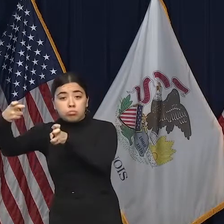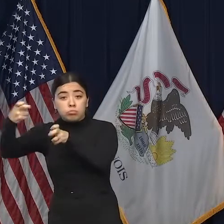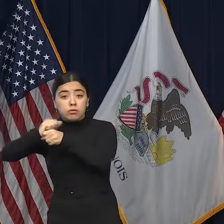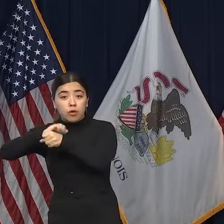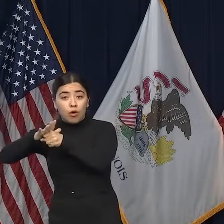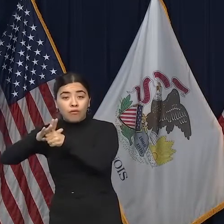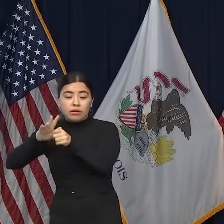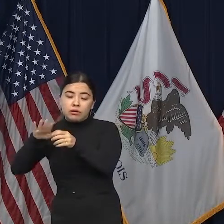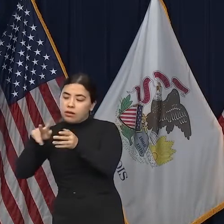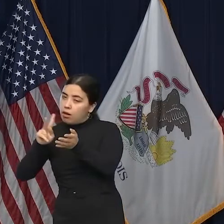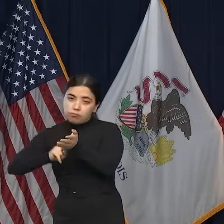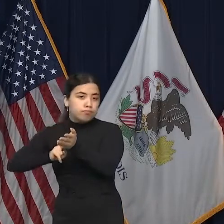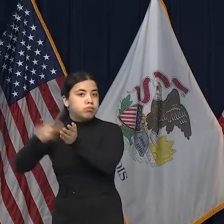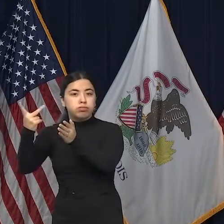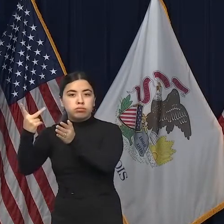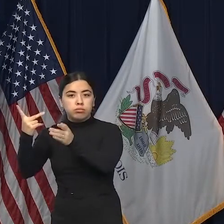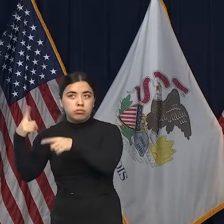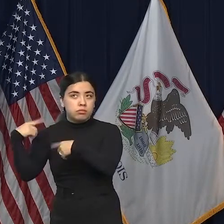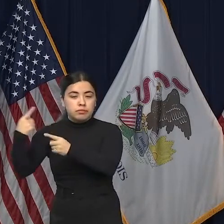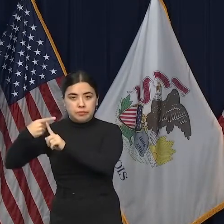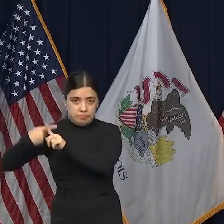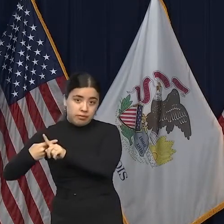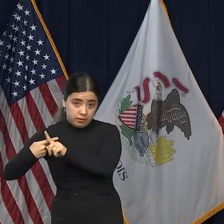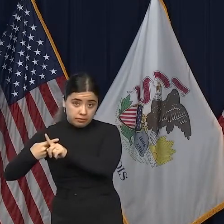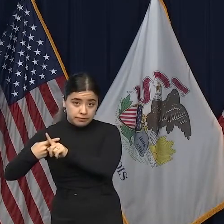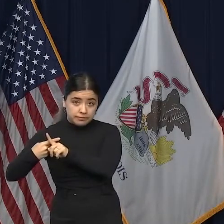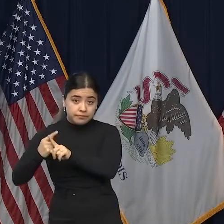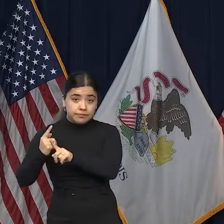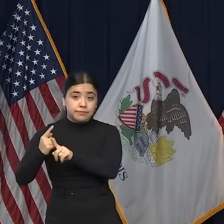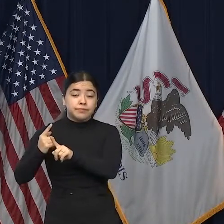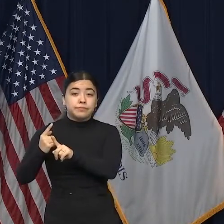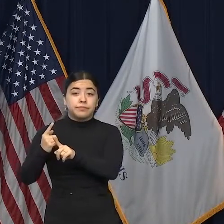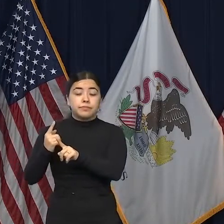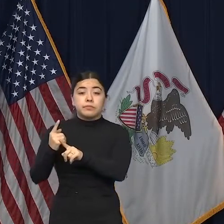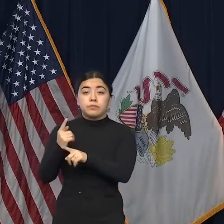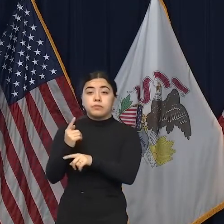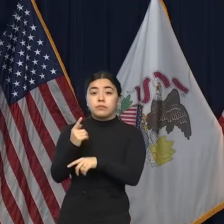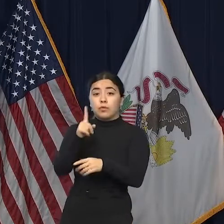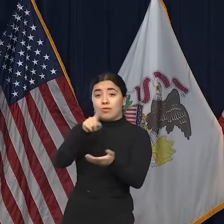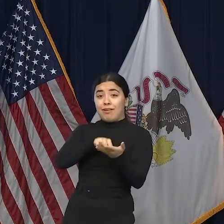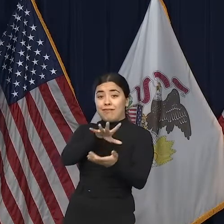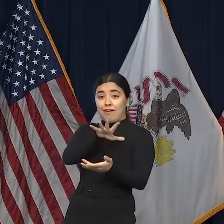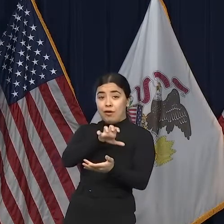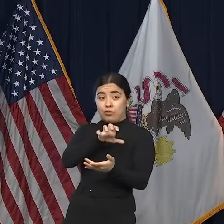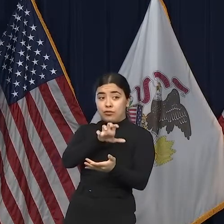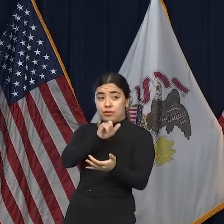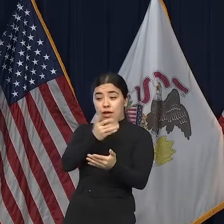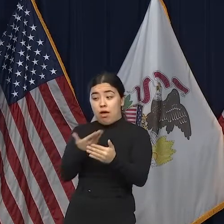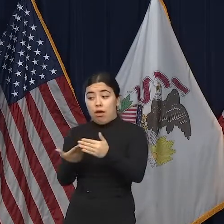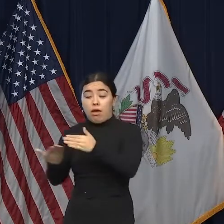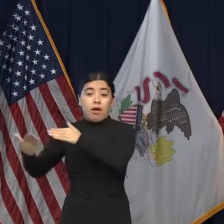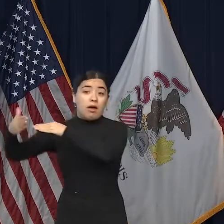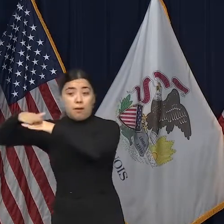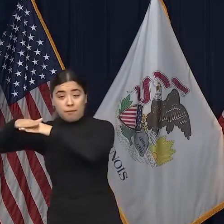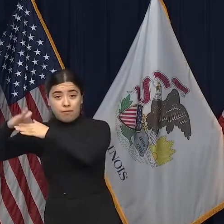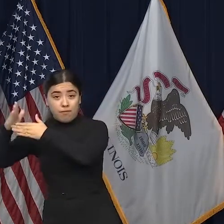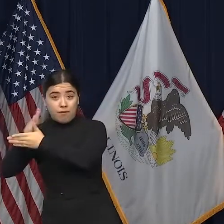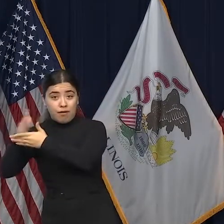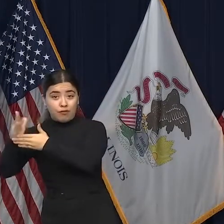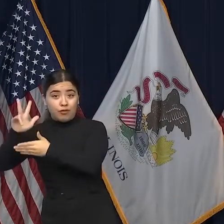more than doubled in the last month, from an average of about 1,500 to now an average of